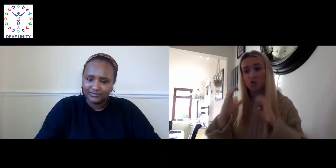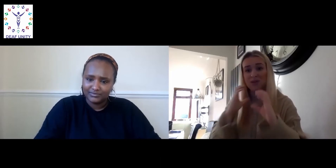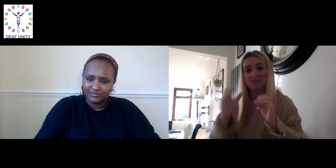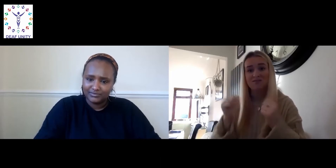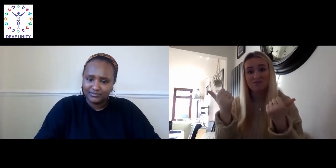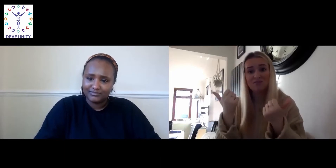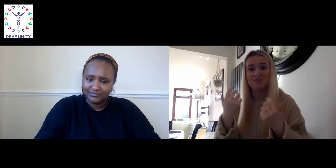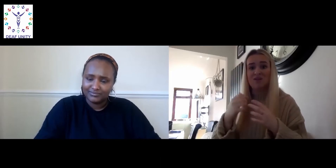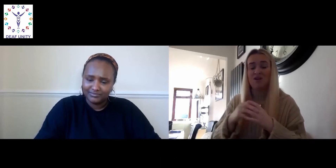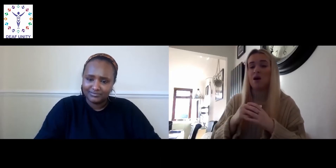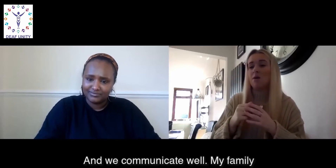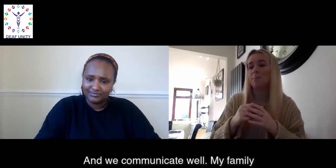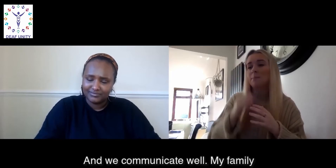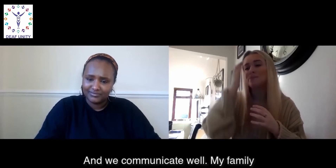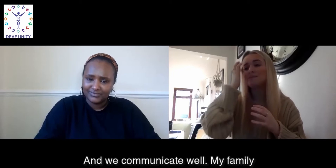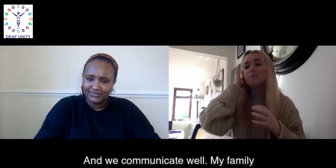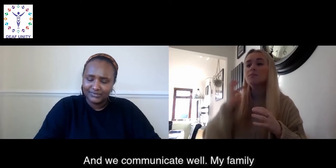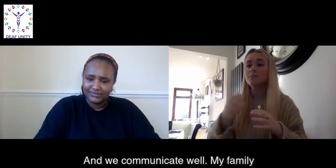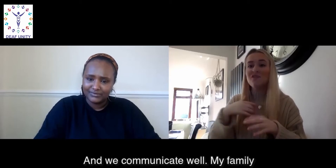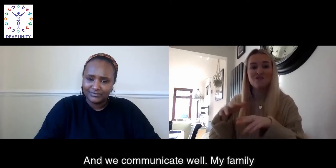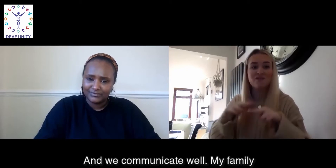me, I can understand them, and we communicate well.